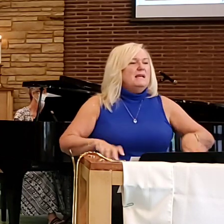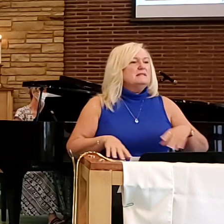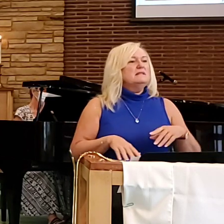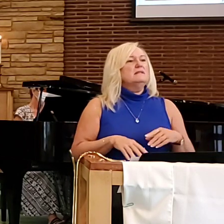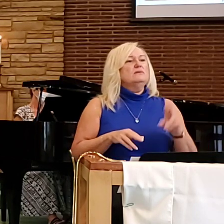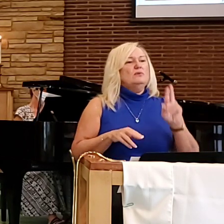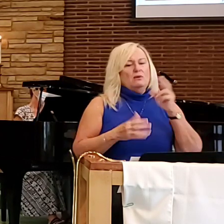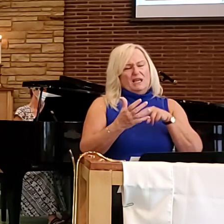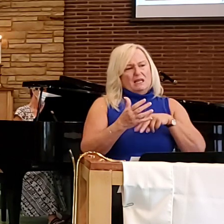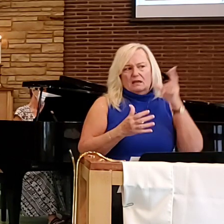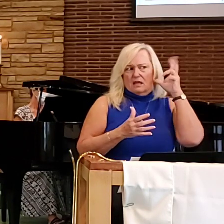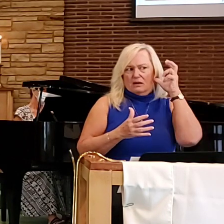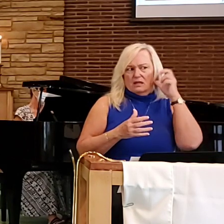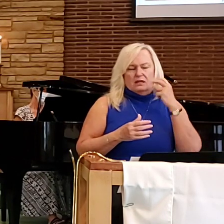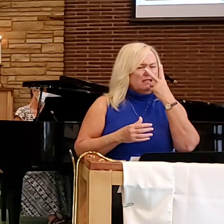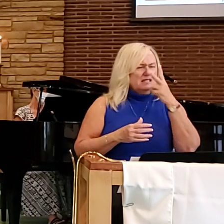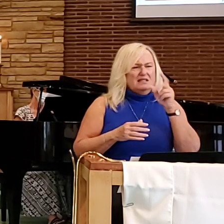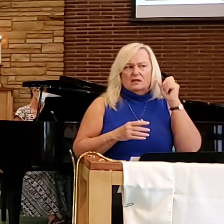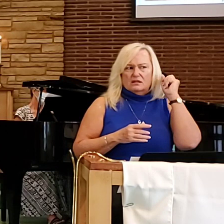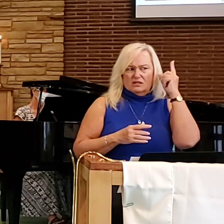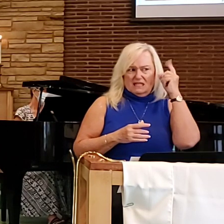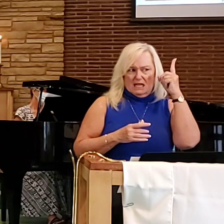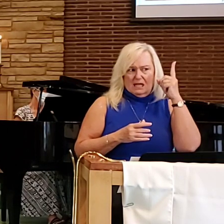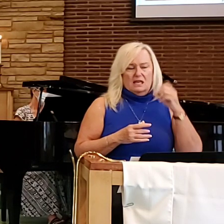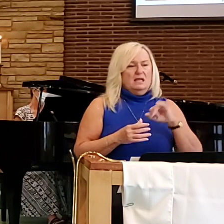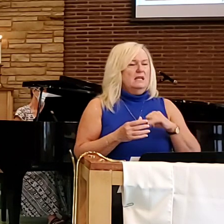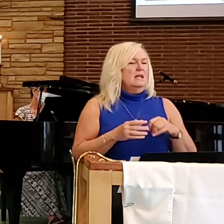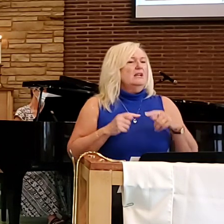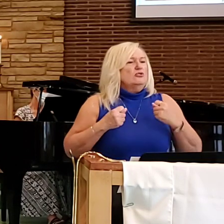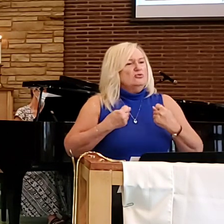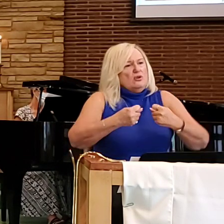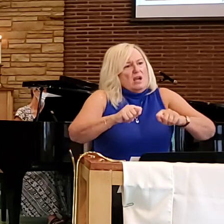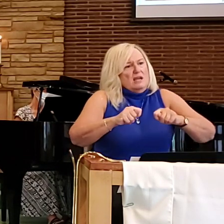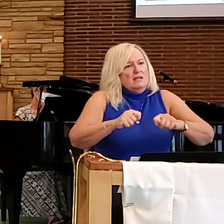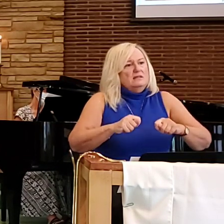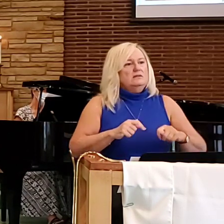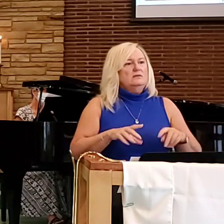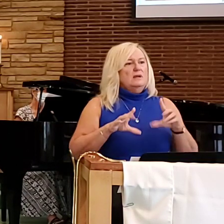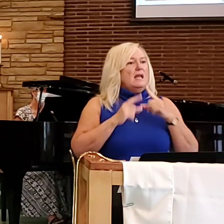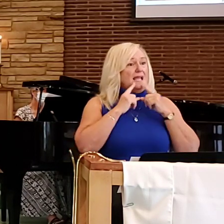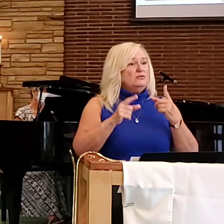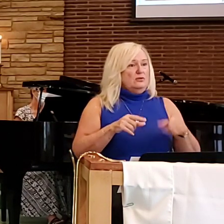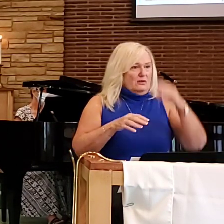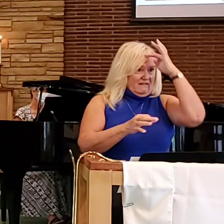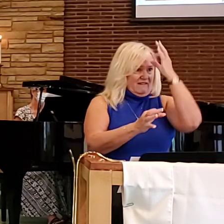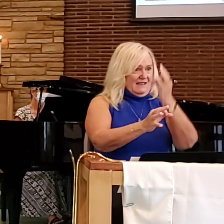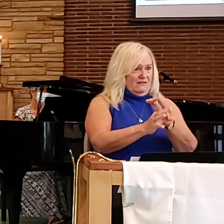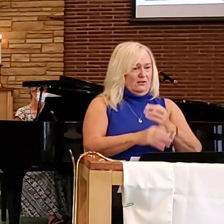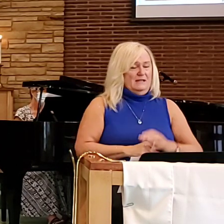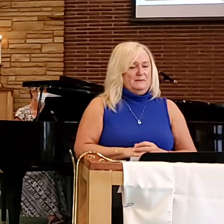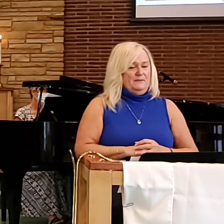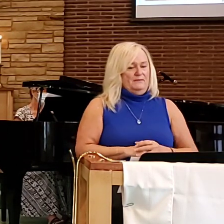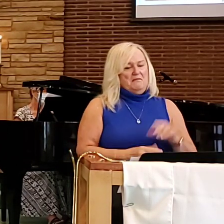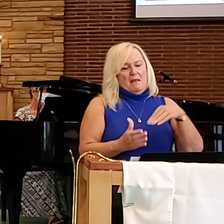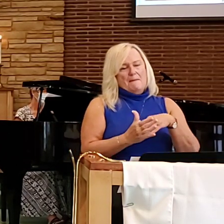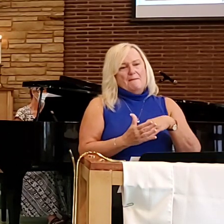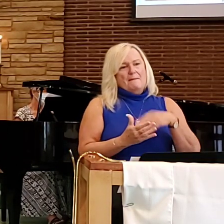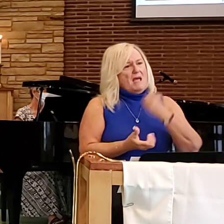it, as we seek to understand it, and as we strive to respond to it faithfully.